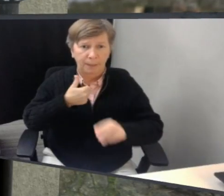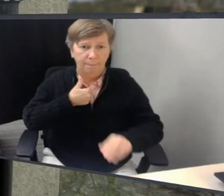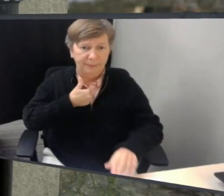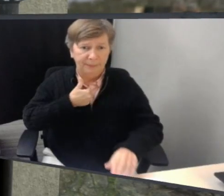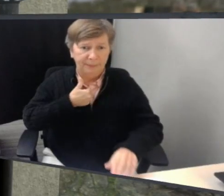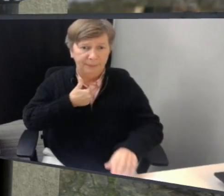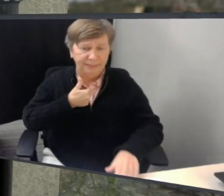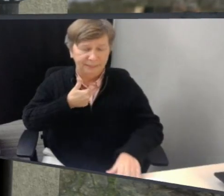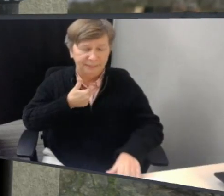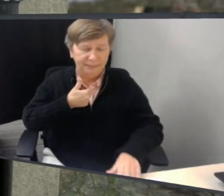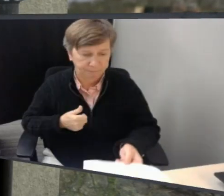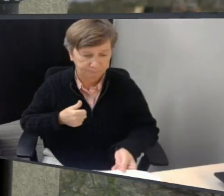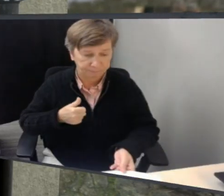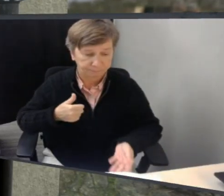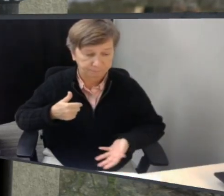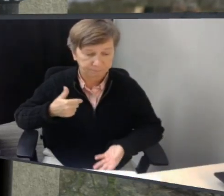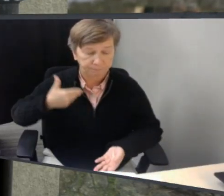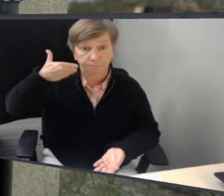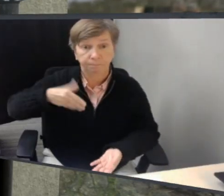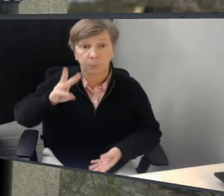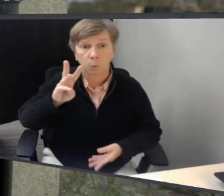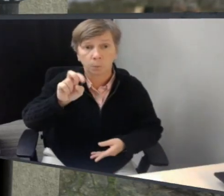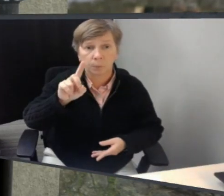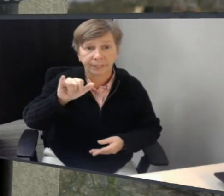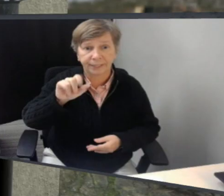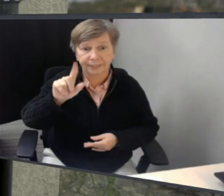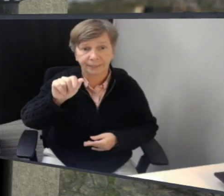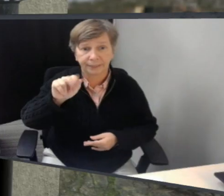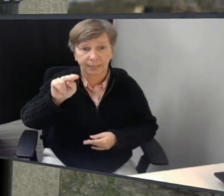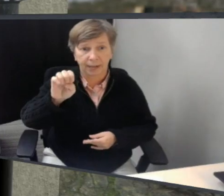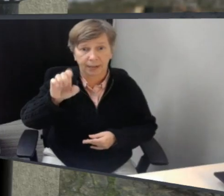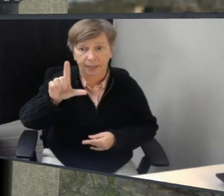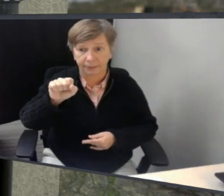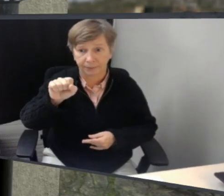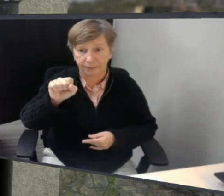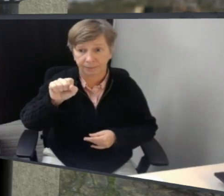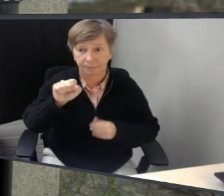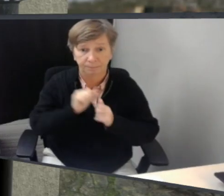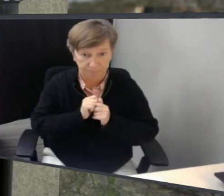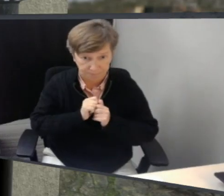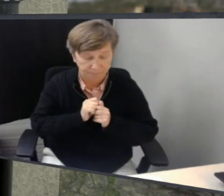So first, I want to give just a little bit of background about myself.